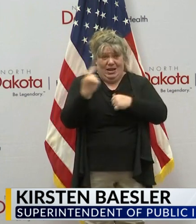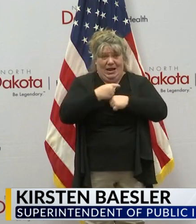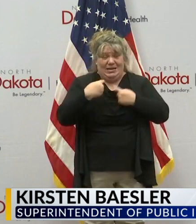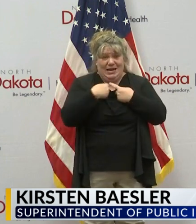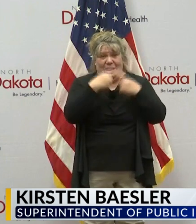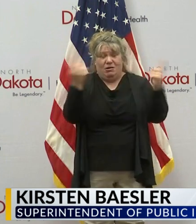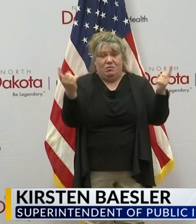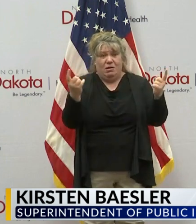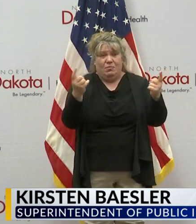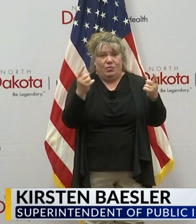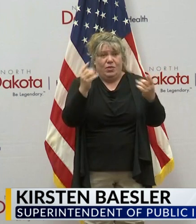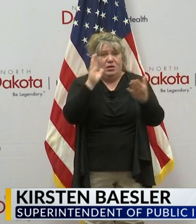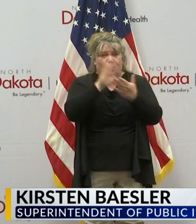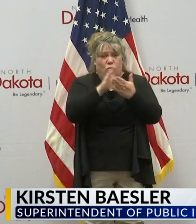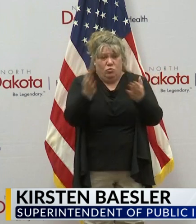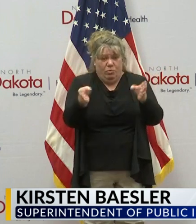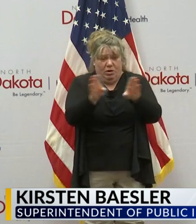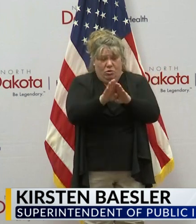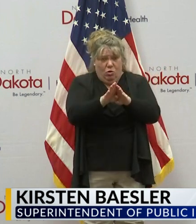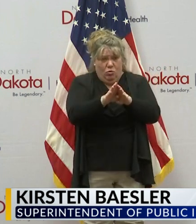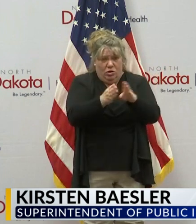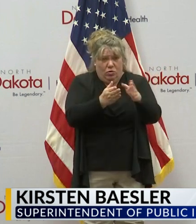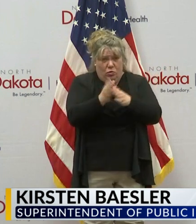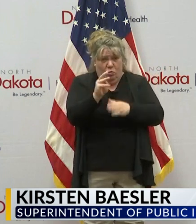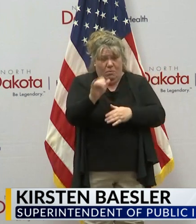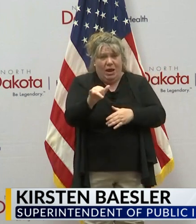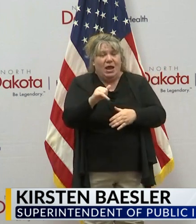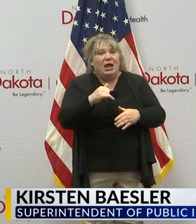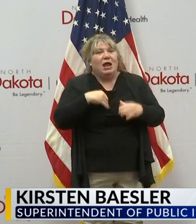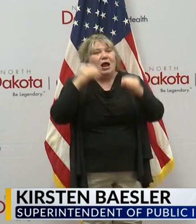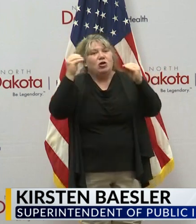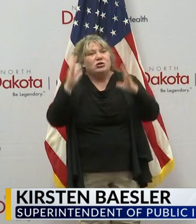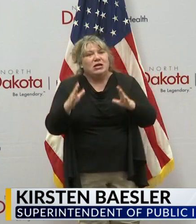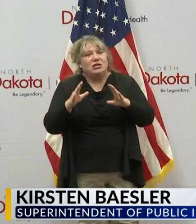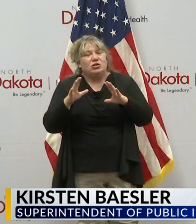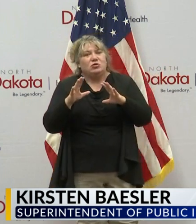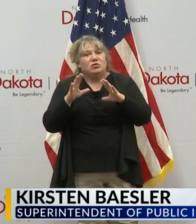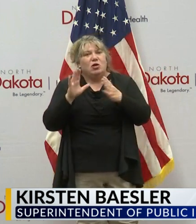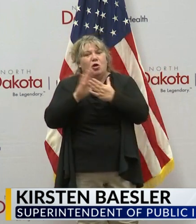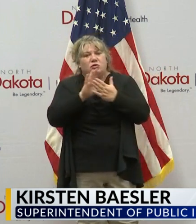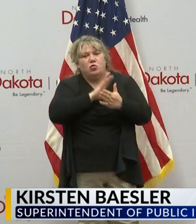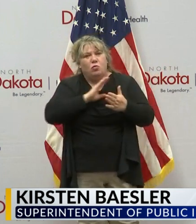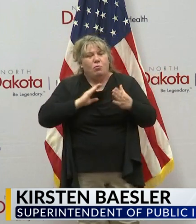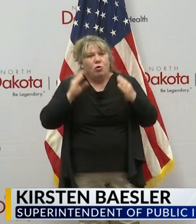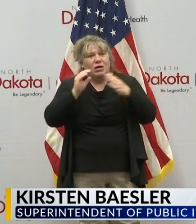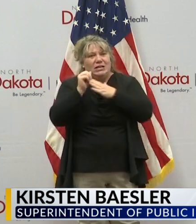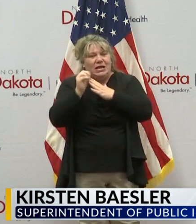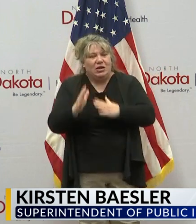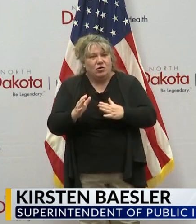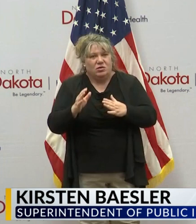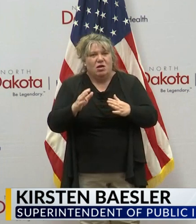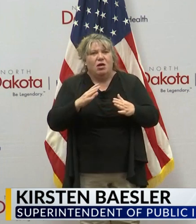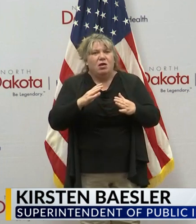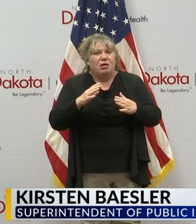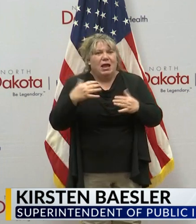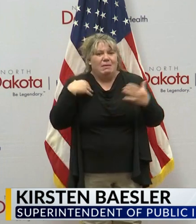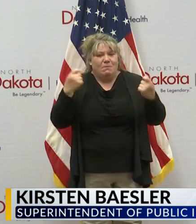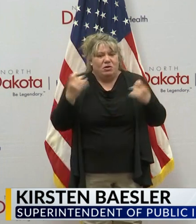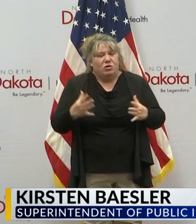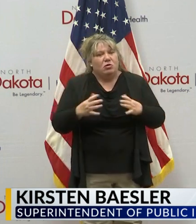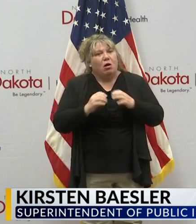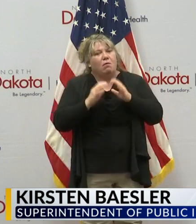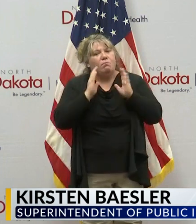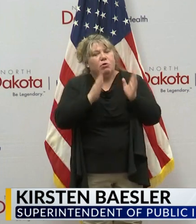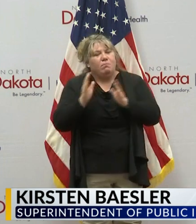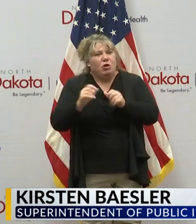our teachers, our families, our students, our building leaders, our school board leaders are prepared now to continue that distance learning, the